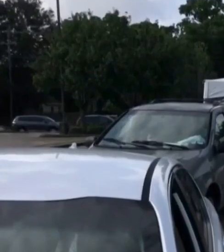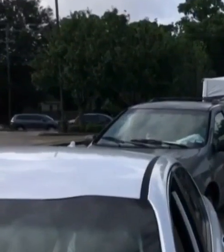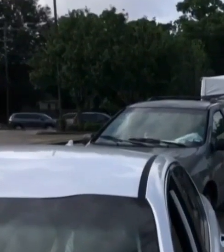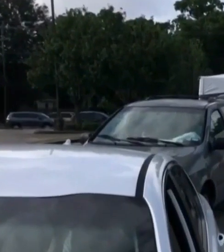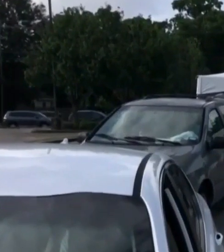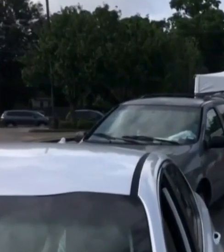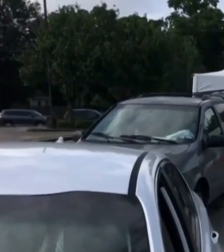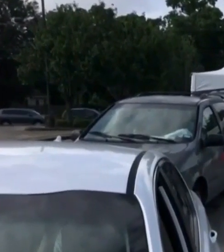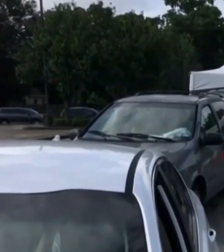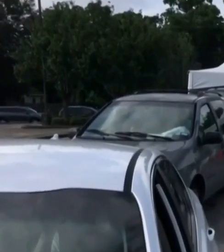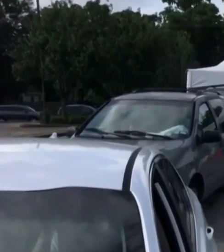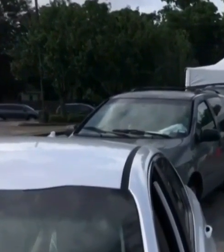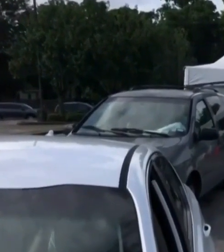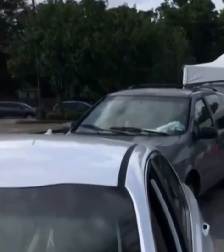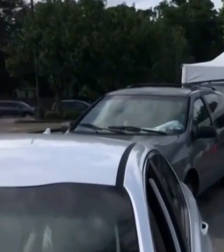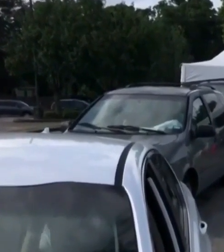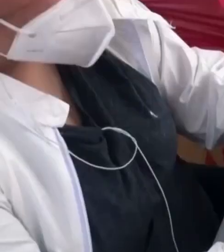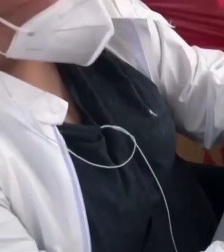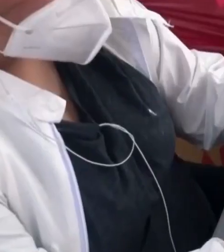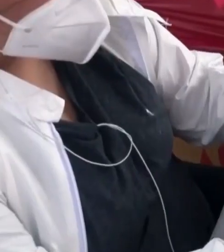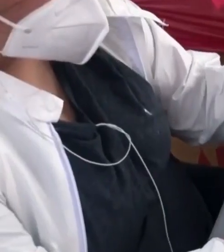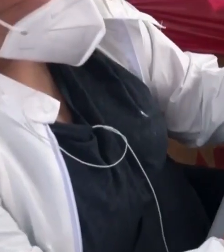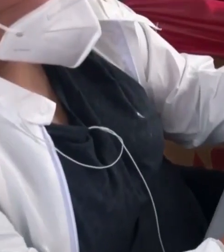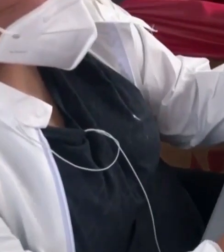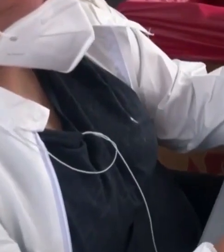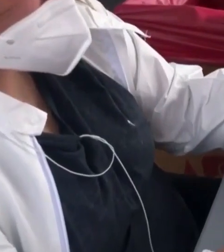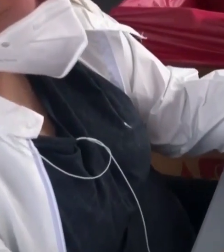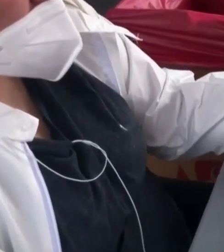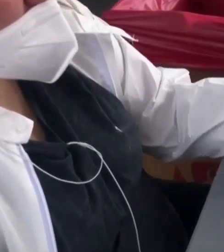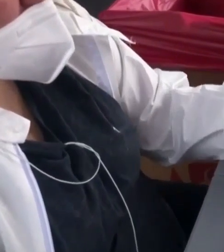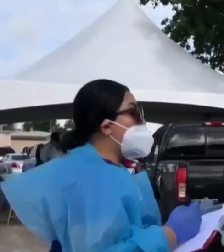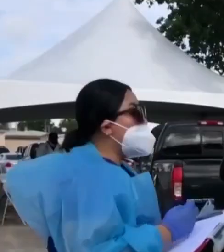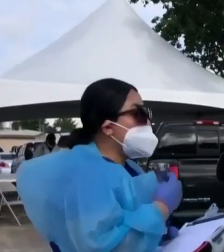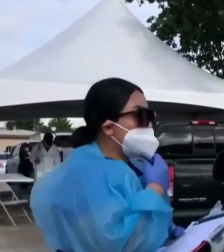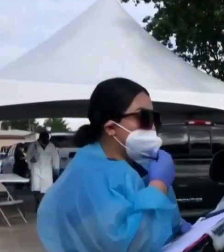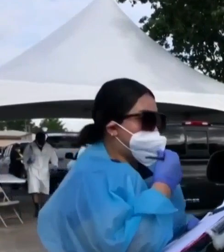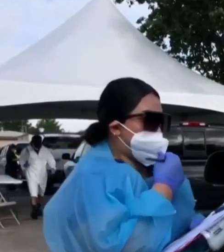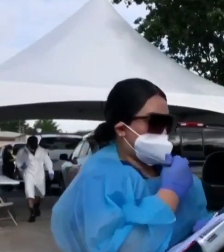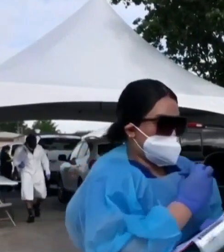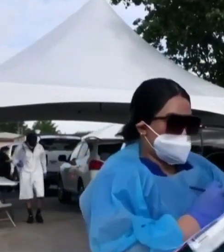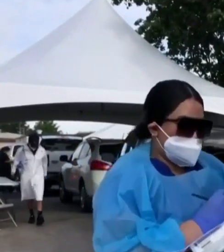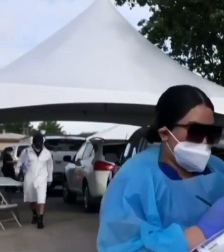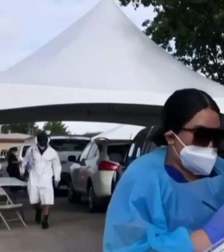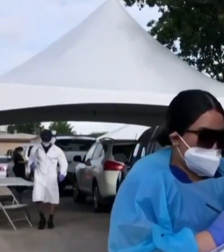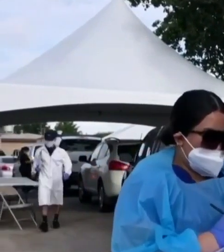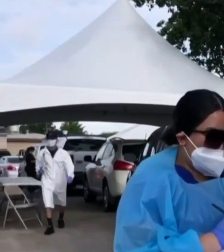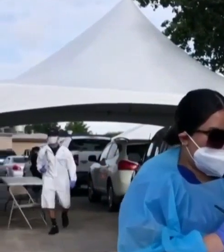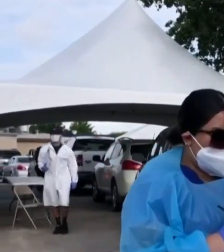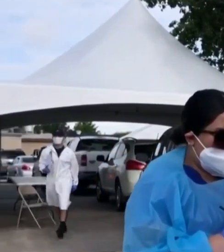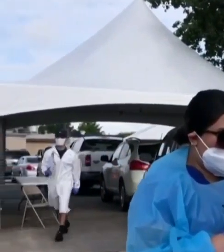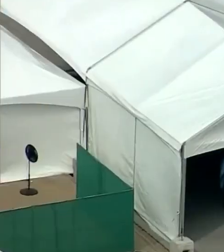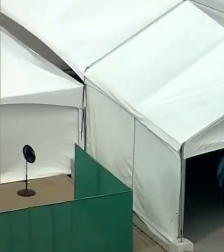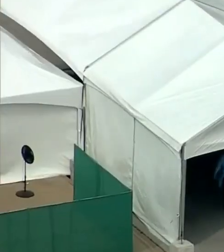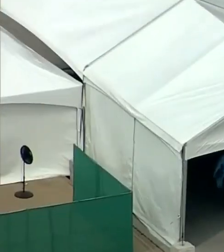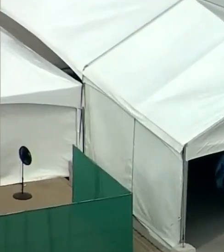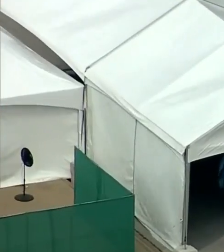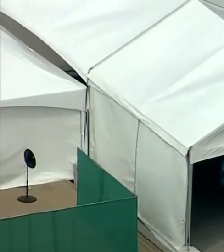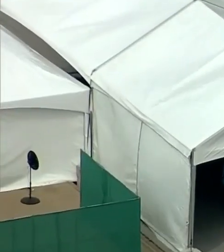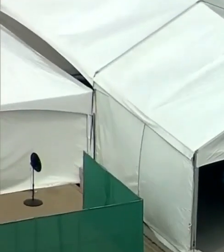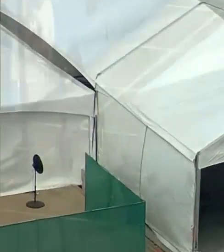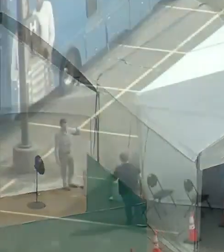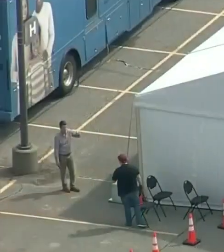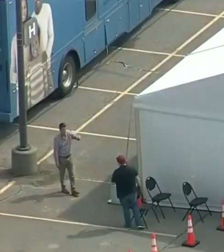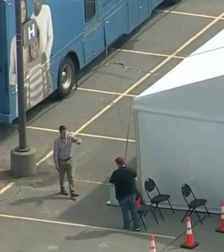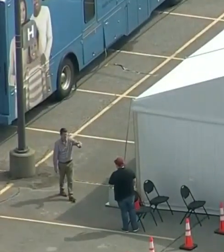much. The positivity rate has decreased since May. It's now at 7.8%, but we actually are seeing